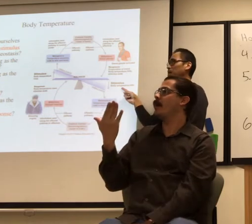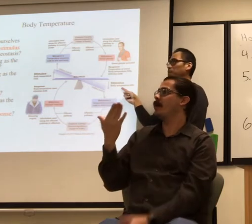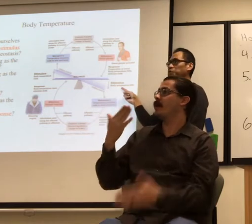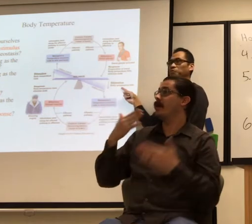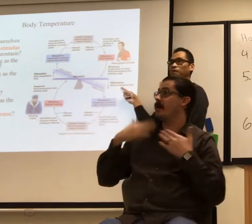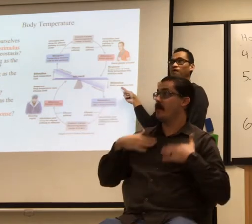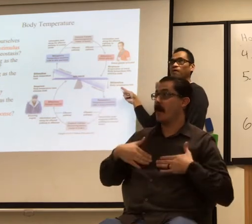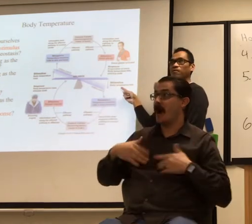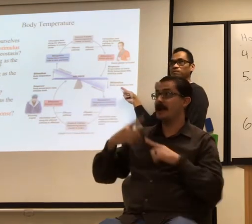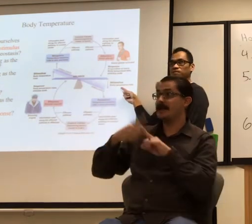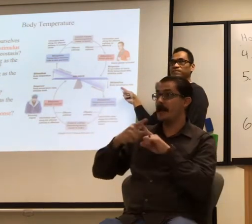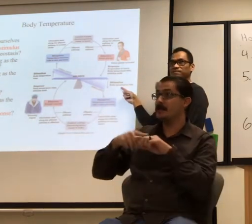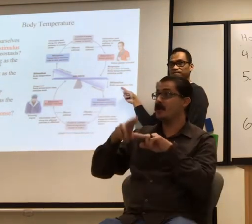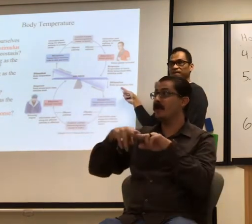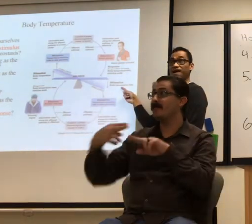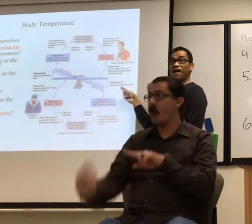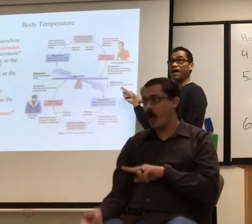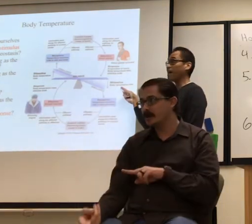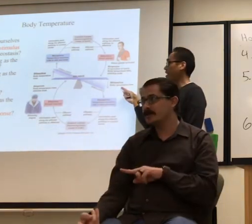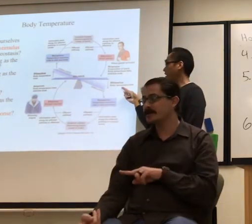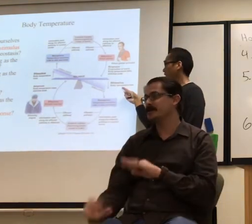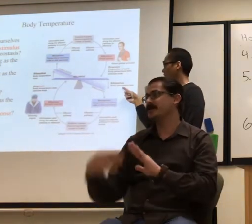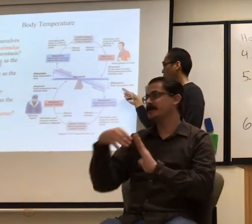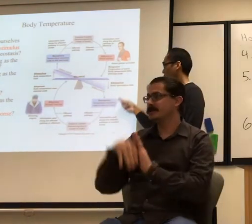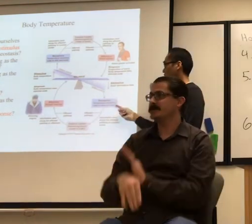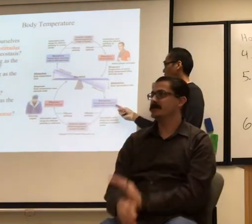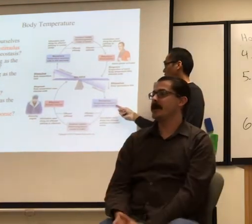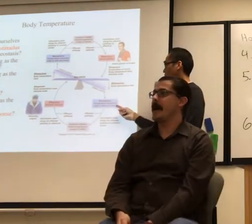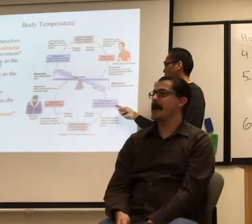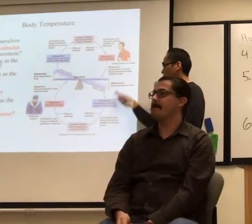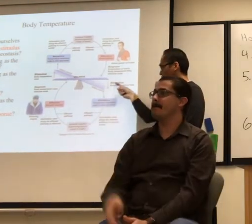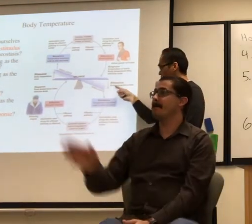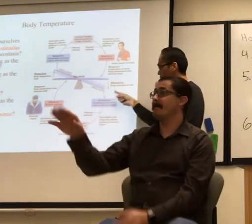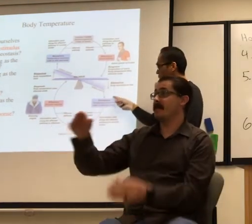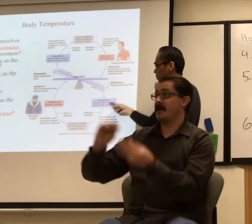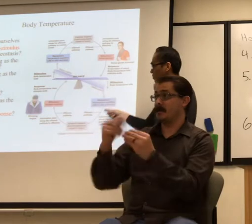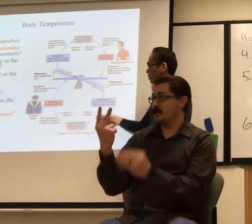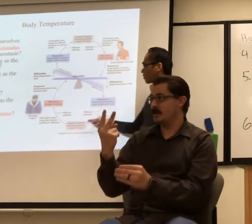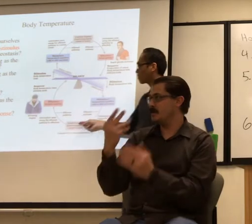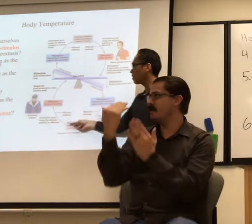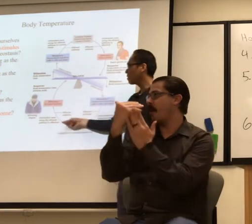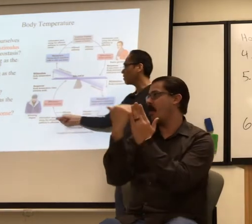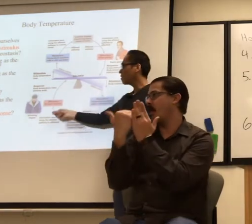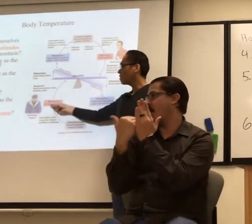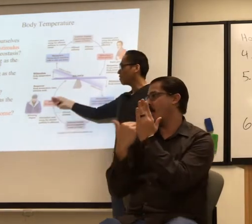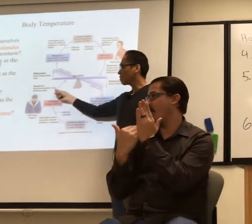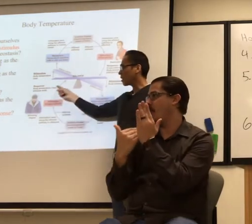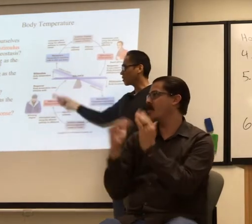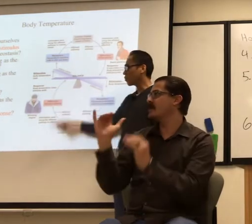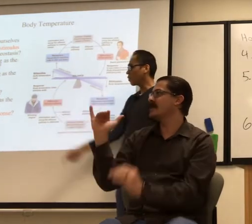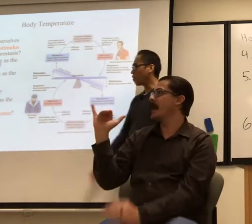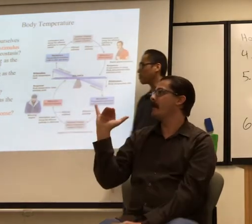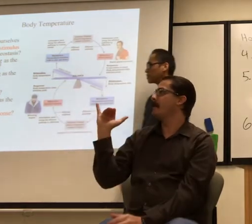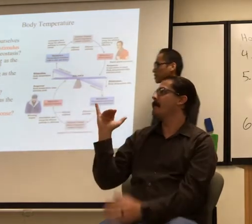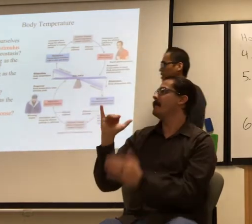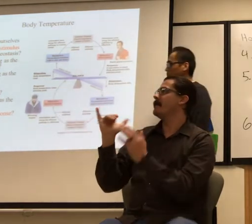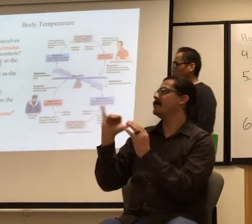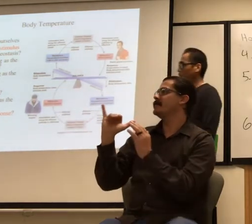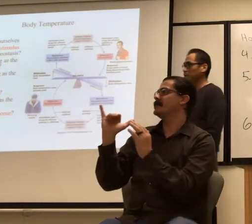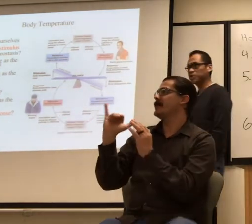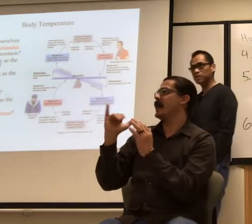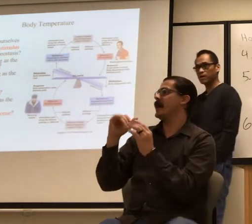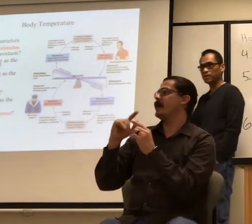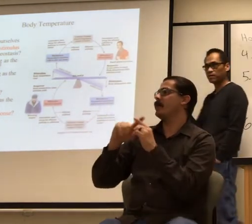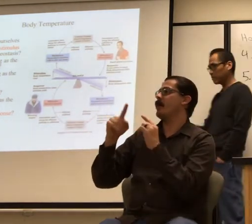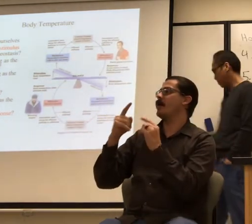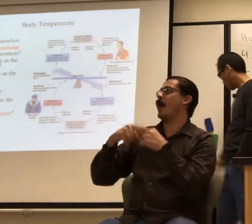Body temperature falls. Yeah. What are you going to do for number two? Just follow the figure. Okay, and go through all six steps,